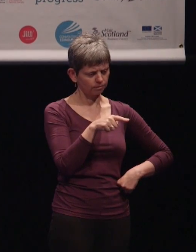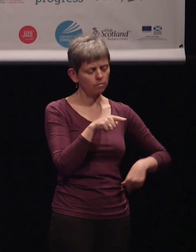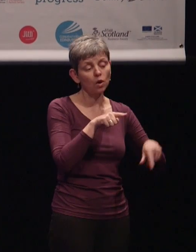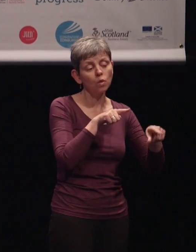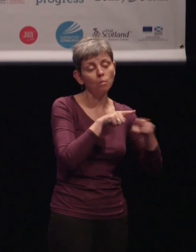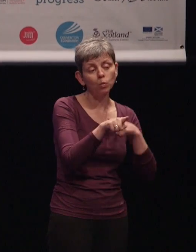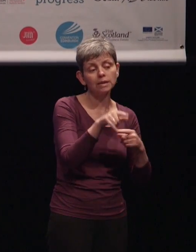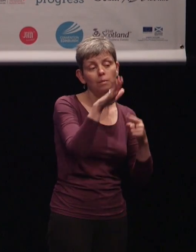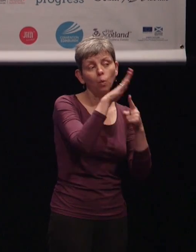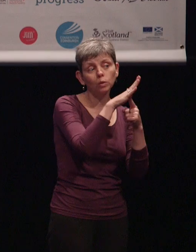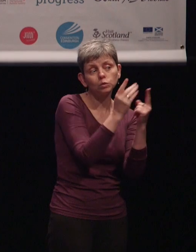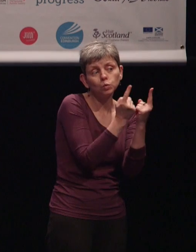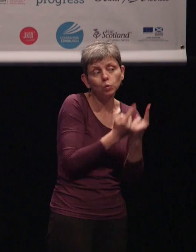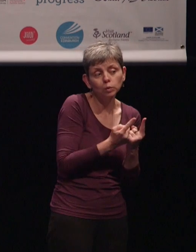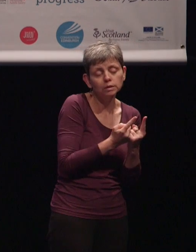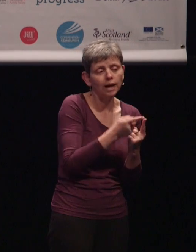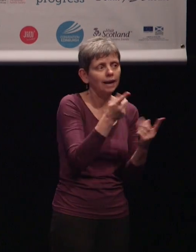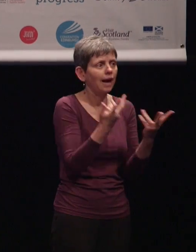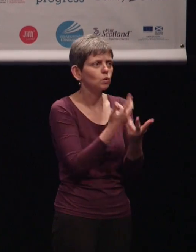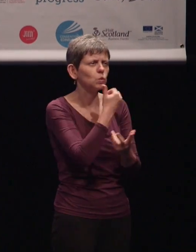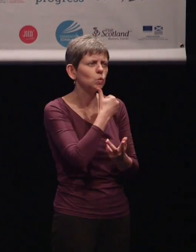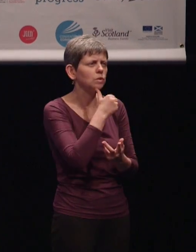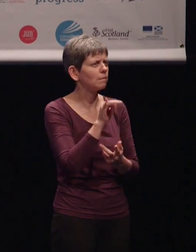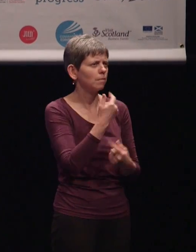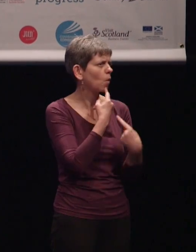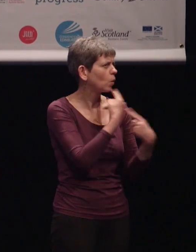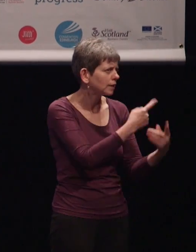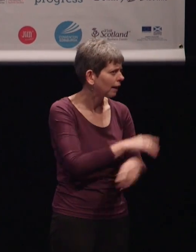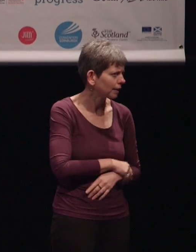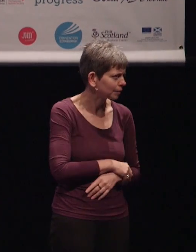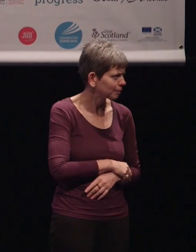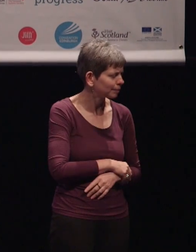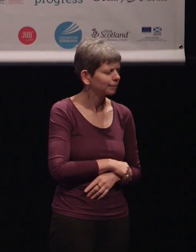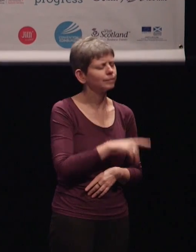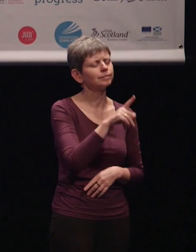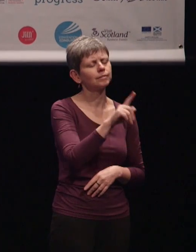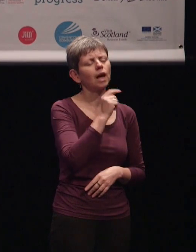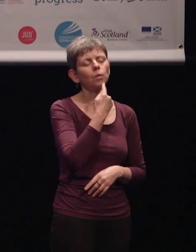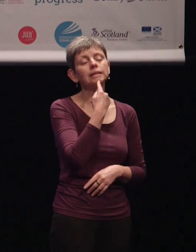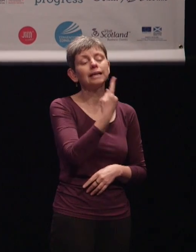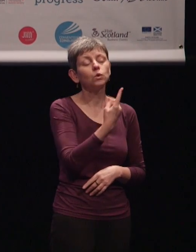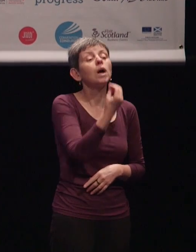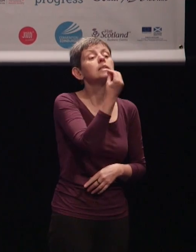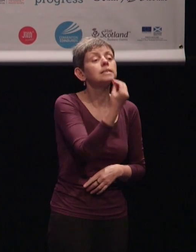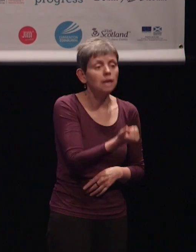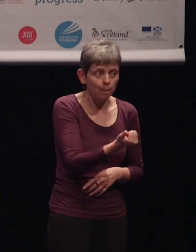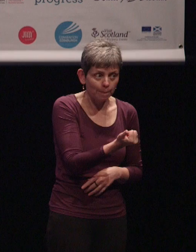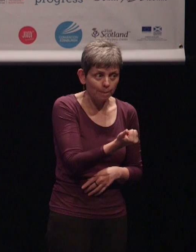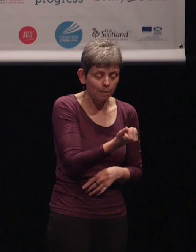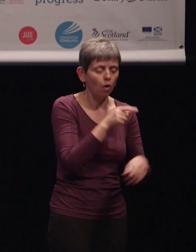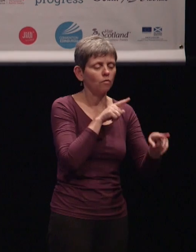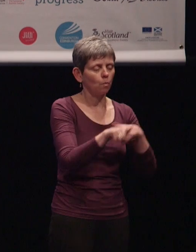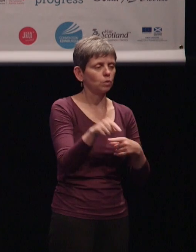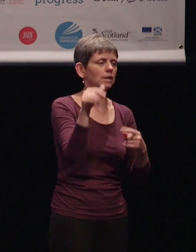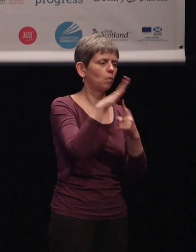important tools are and how to use them. I will tell you something, some of the important tools, and